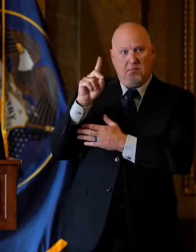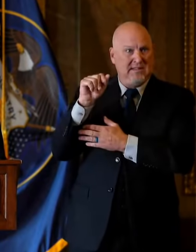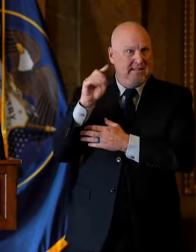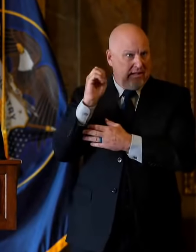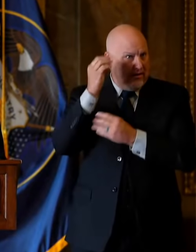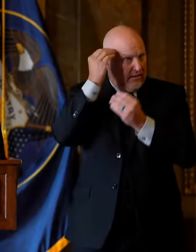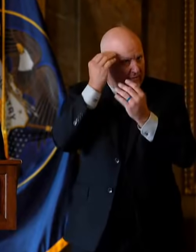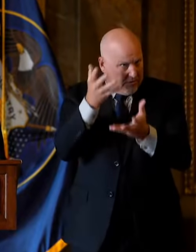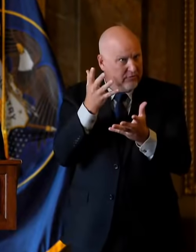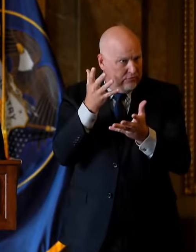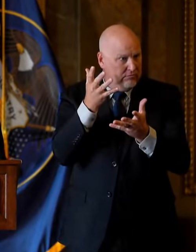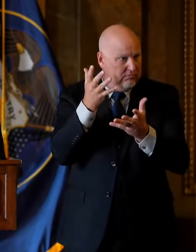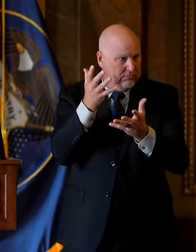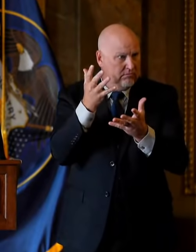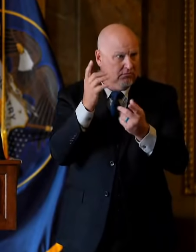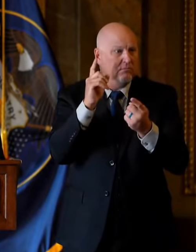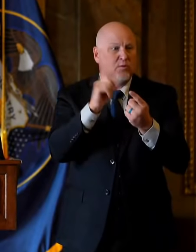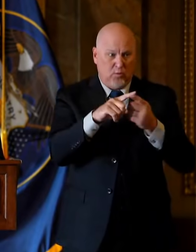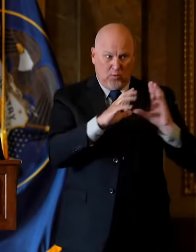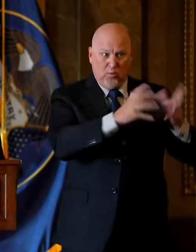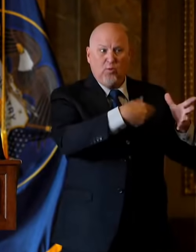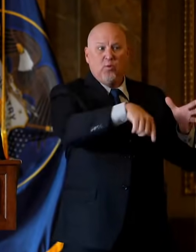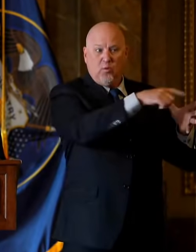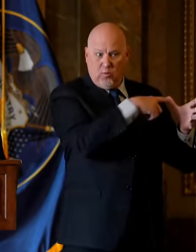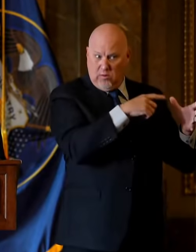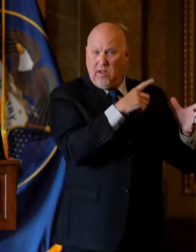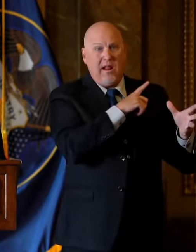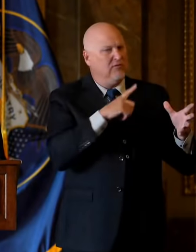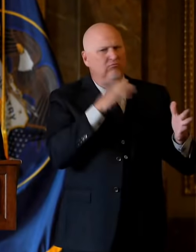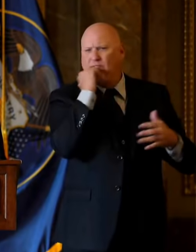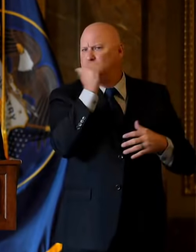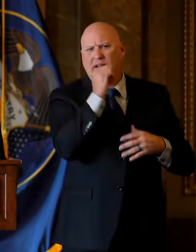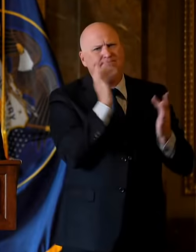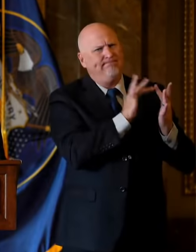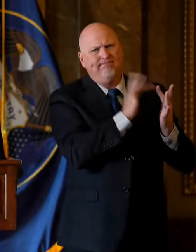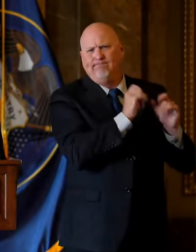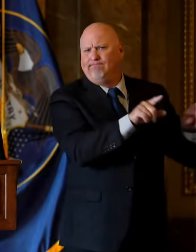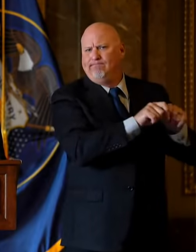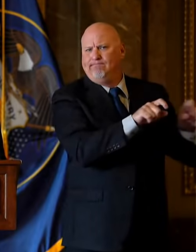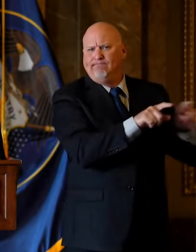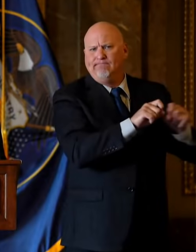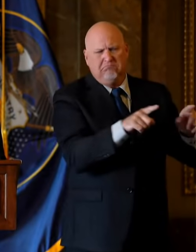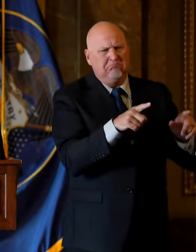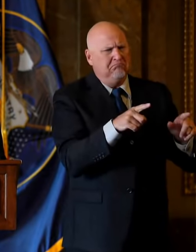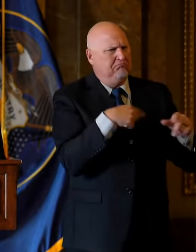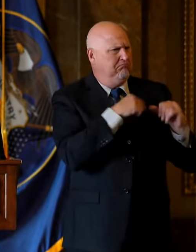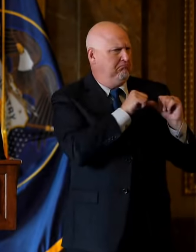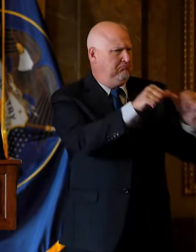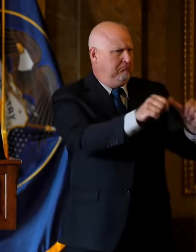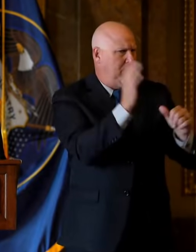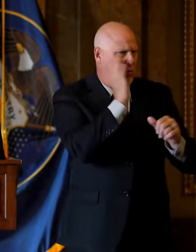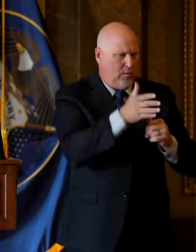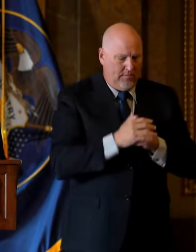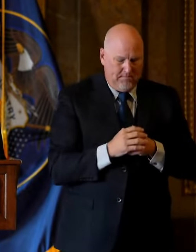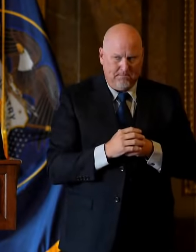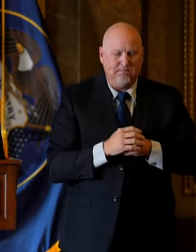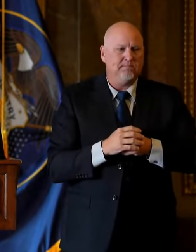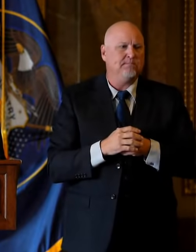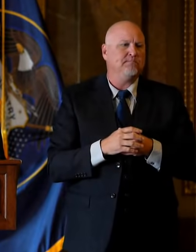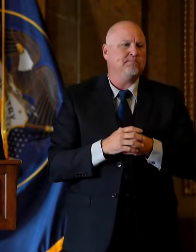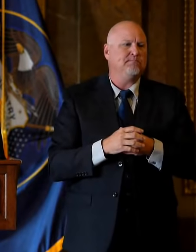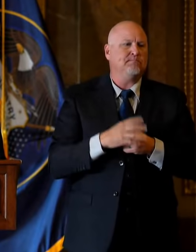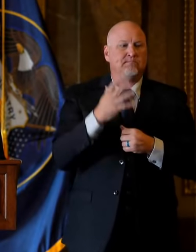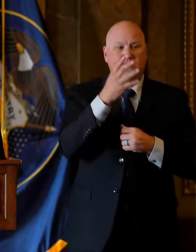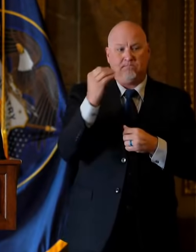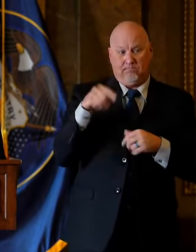leaders throughout the state, county officials. I think all of you know that right now local health departments, as well